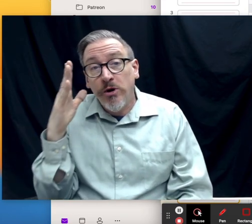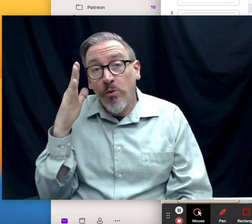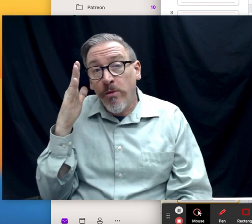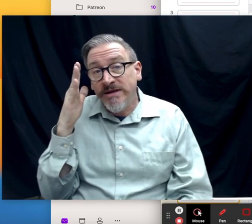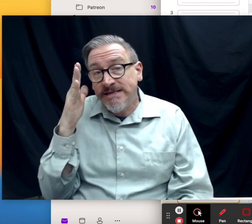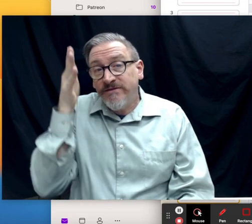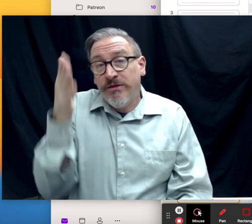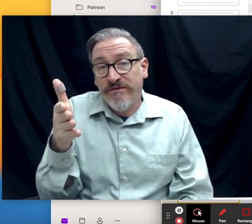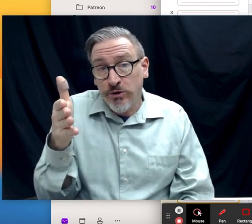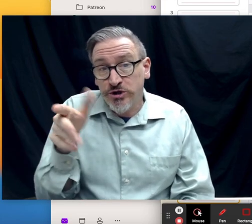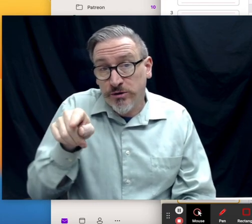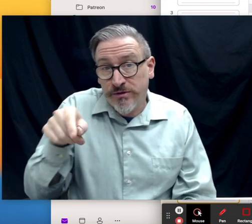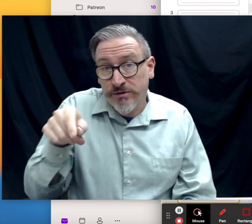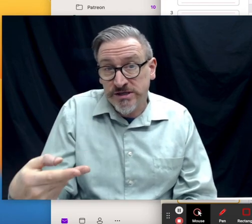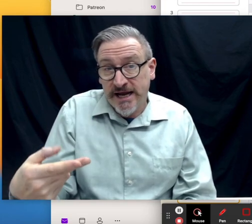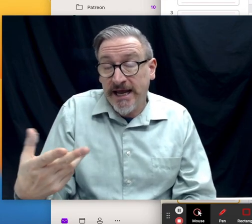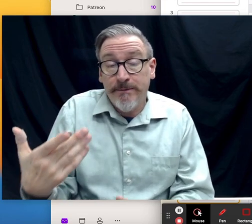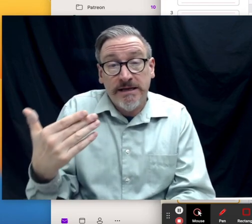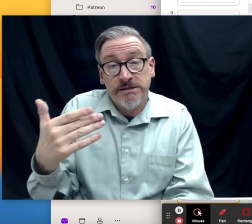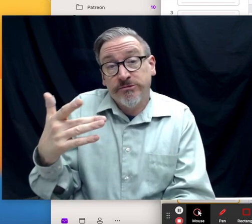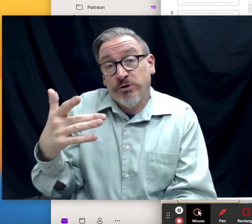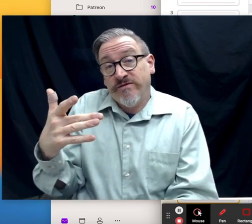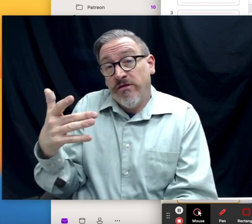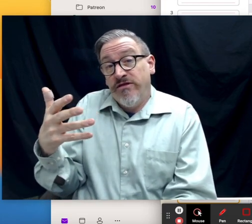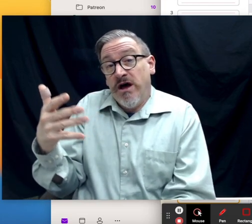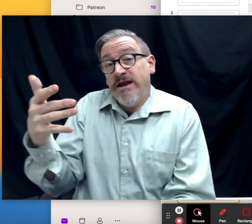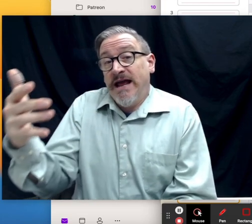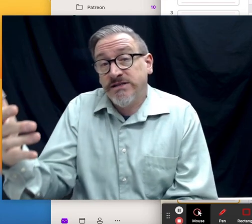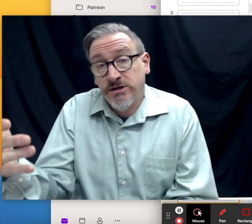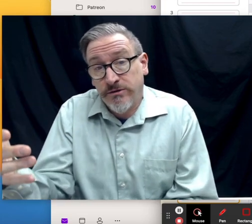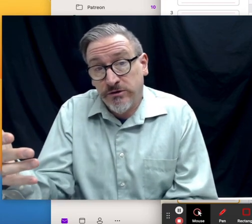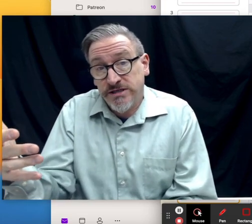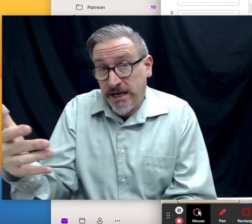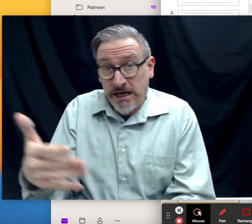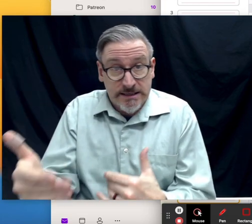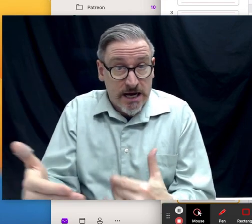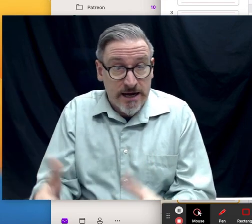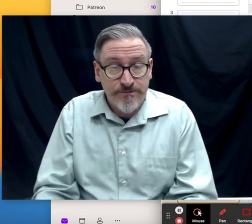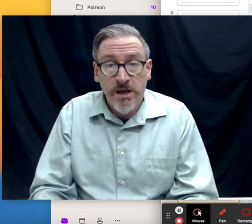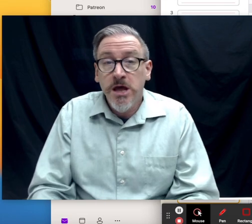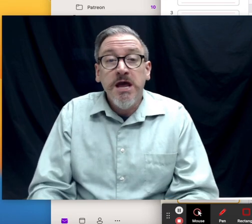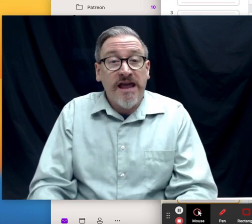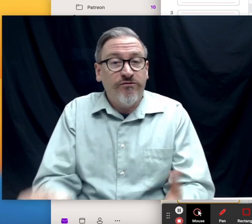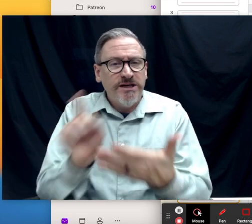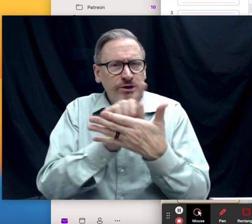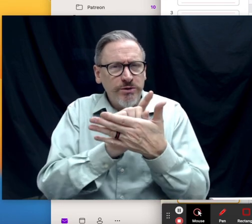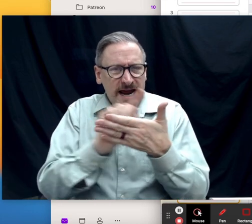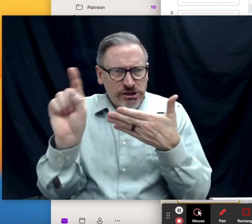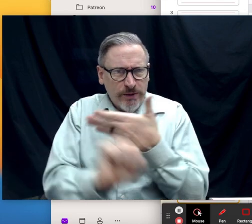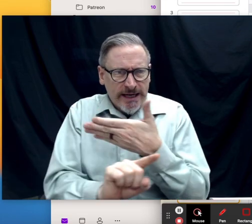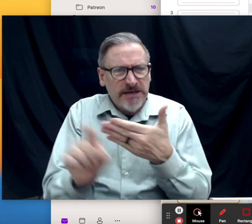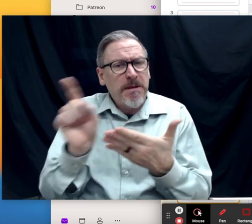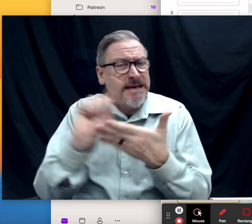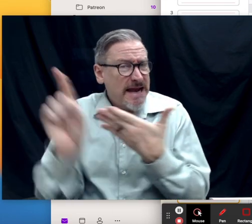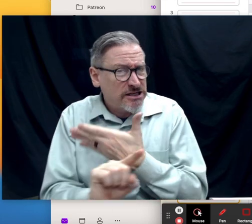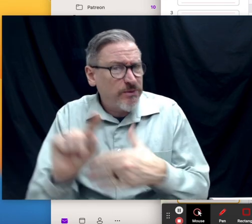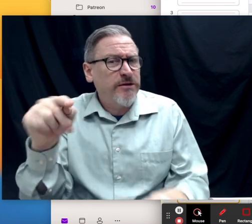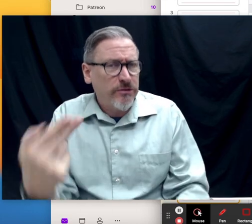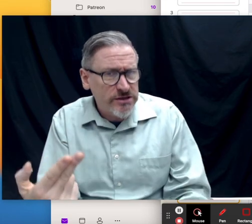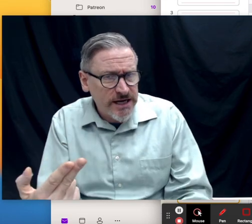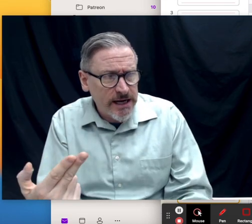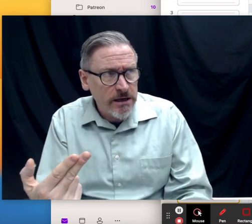So when we see future Thursday, it means sort of the next Thursday in time. If we do next week, maybe